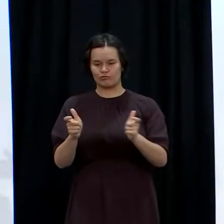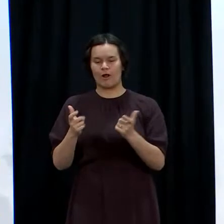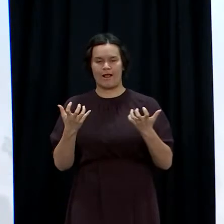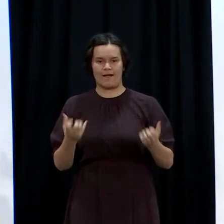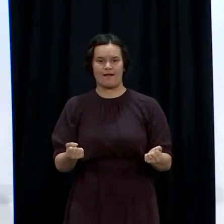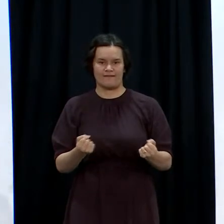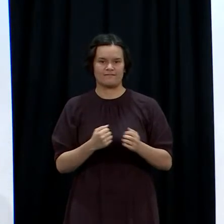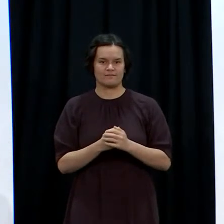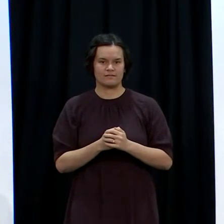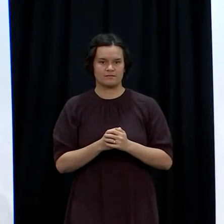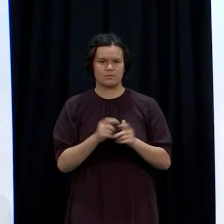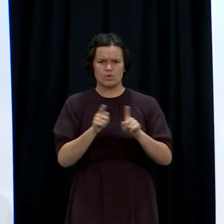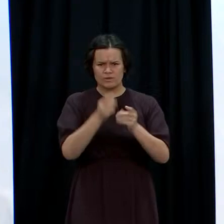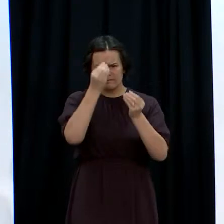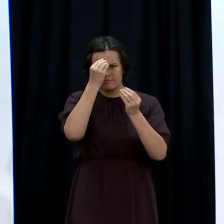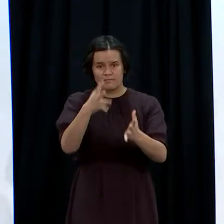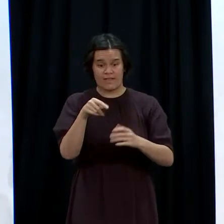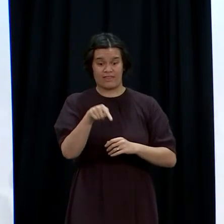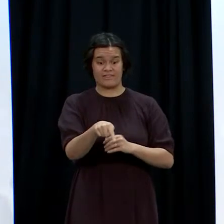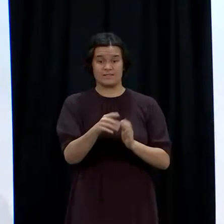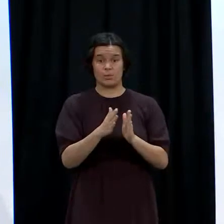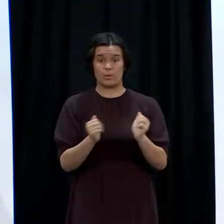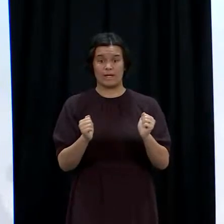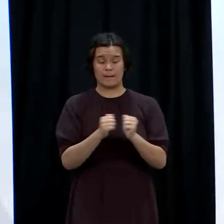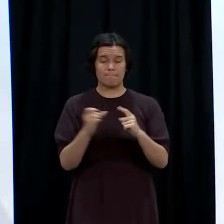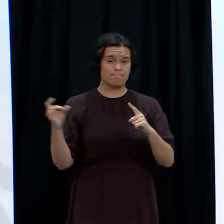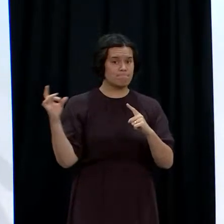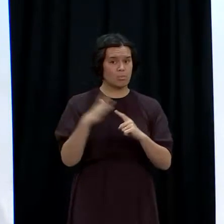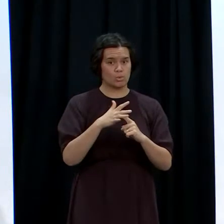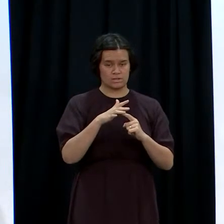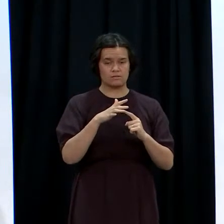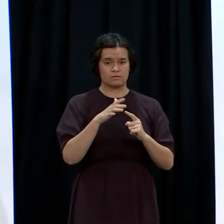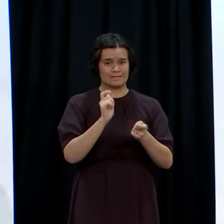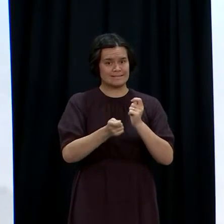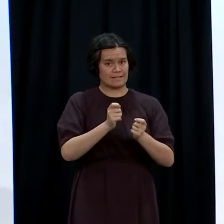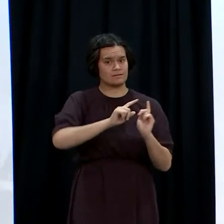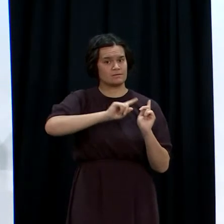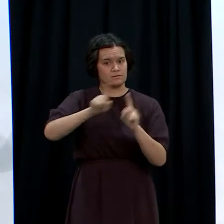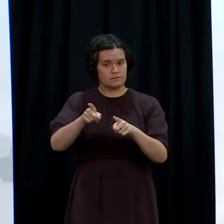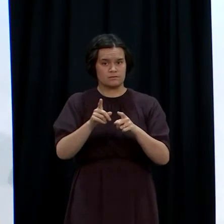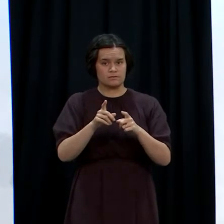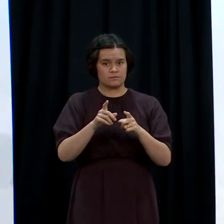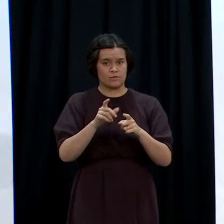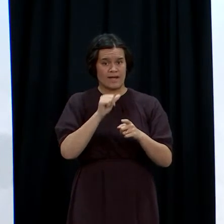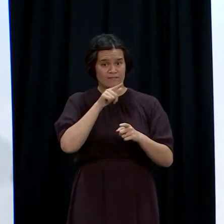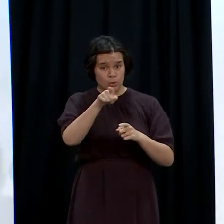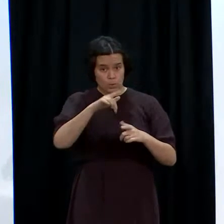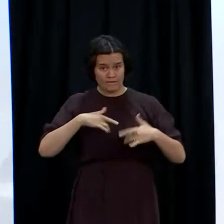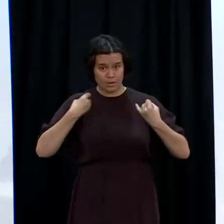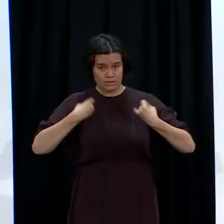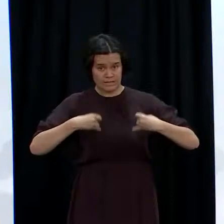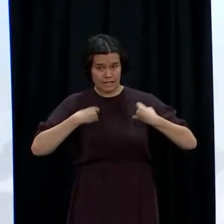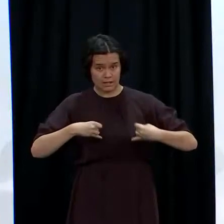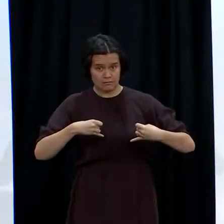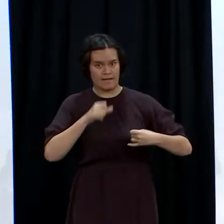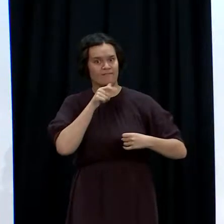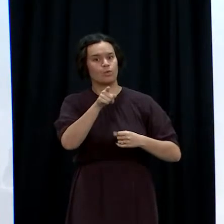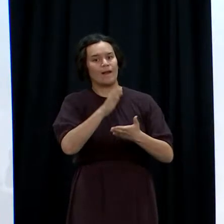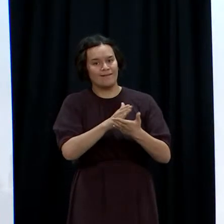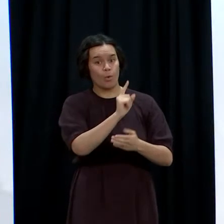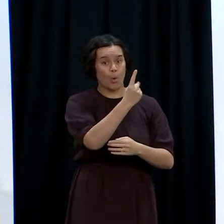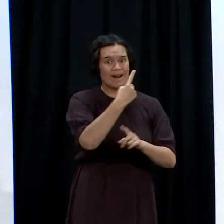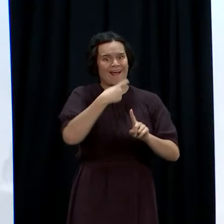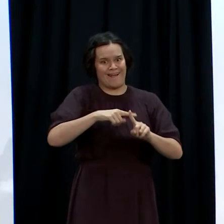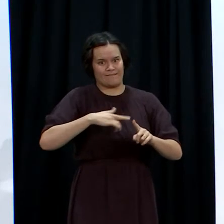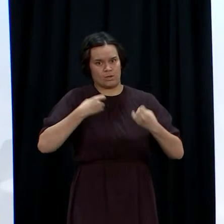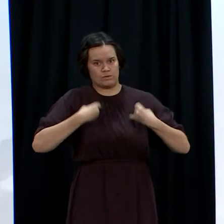would like to emphasise is this weekend is critical that we get high testing numbers. So anyone who is symptomatic, particularly in Tamaki Makaurau,